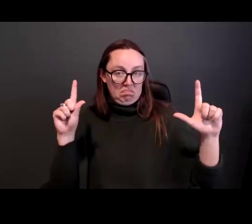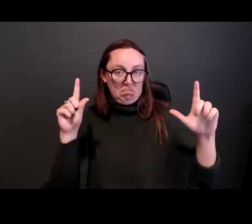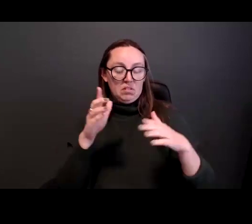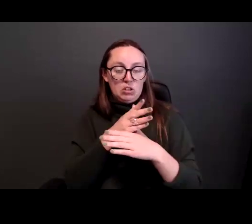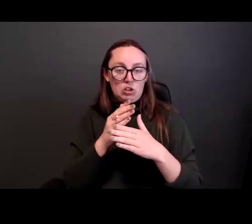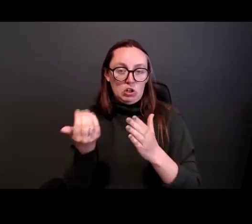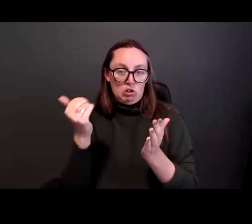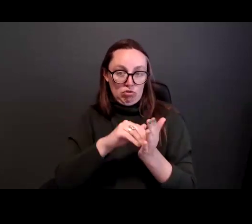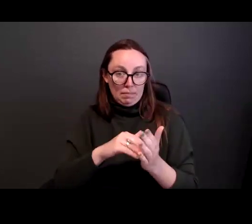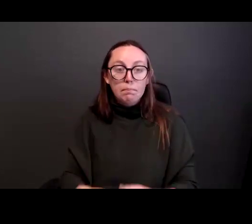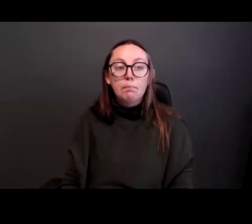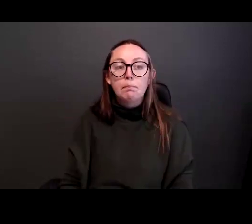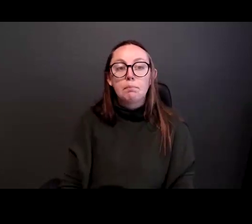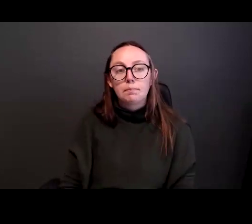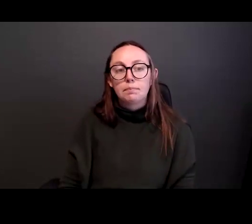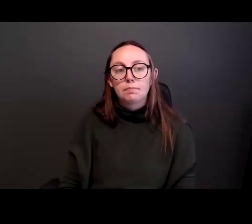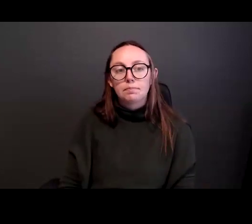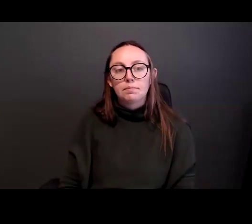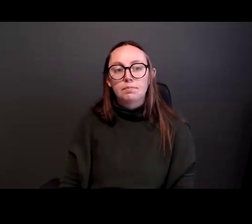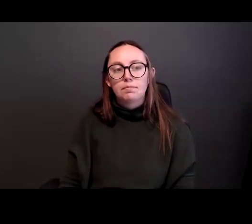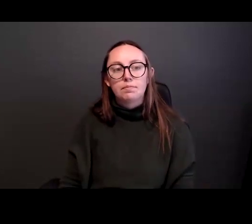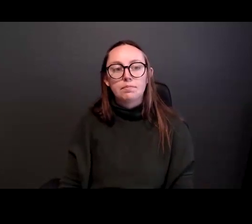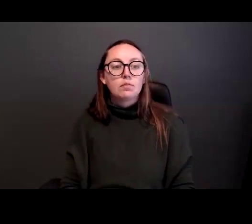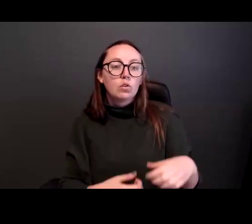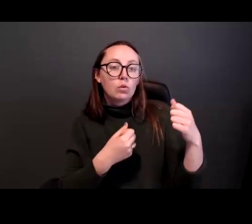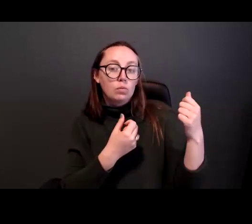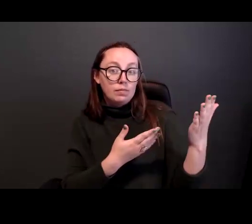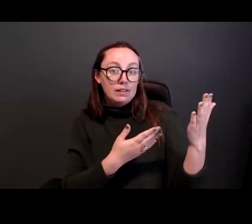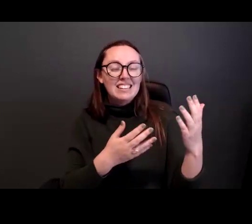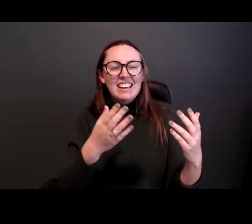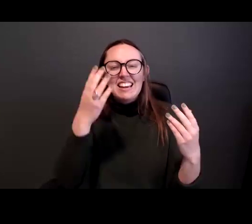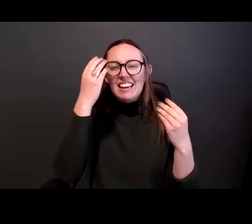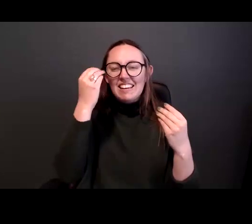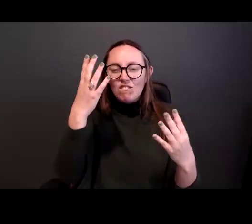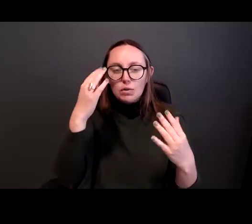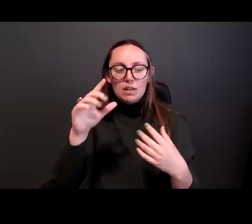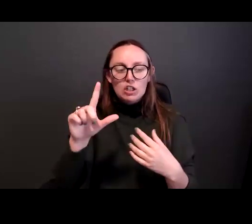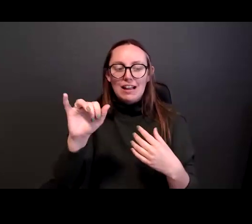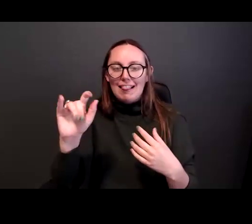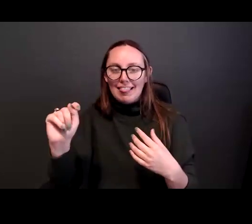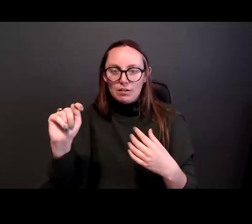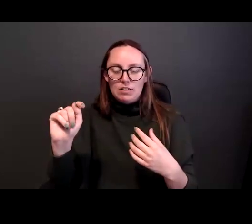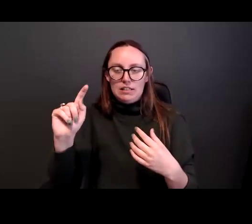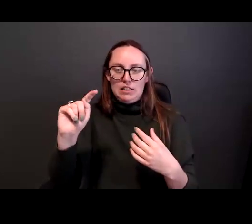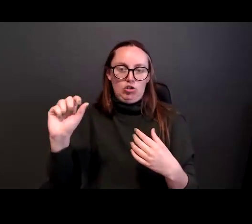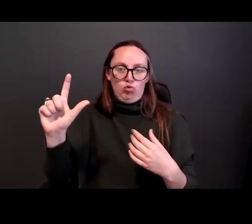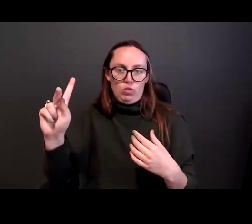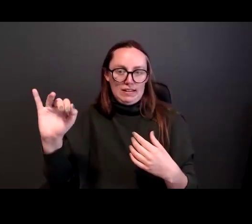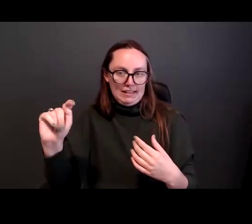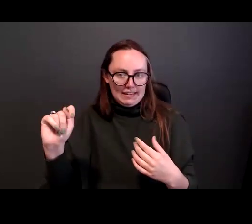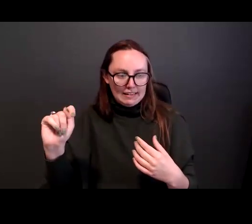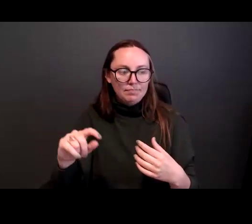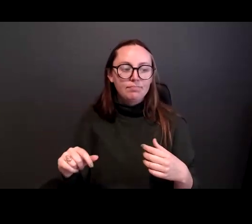So if you look here, this is an information literacy toolkit here that allows